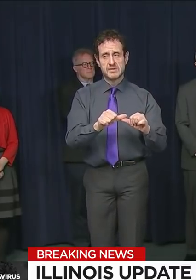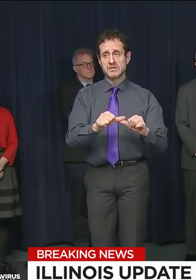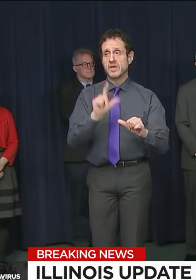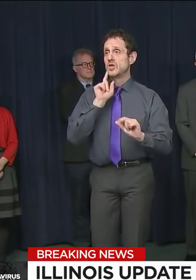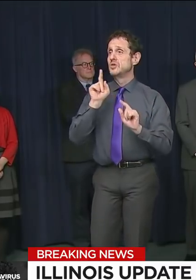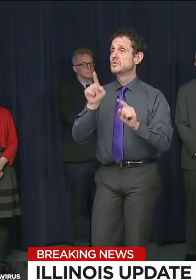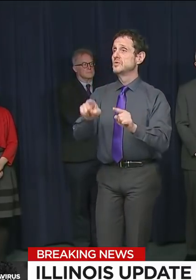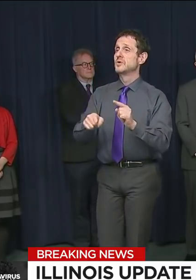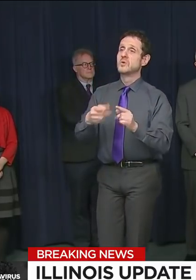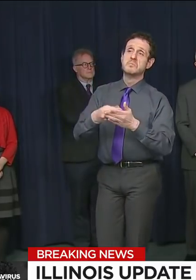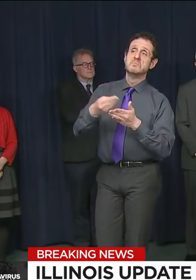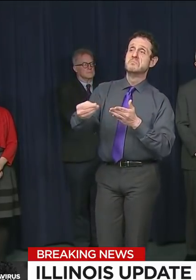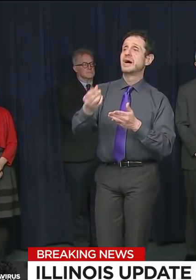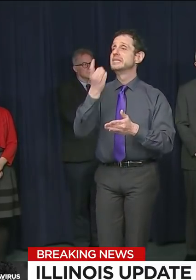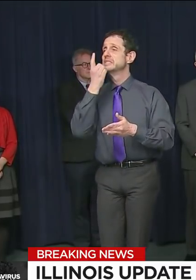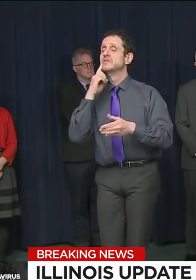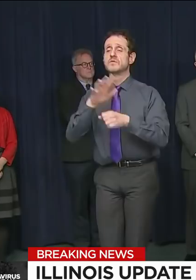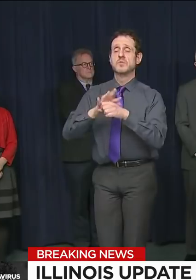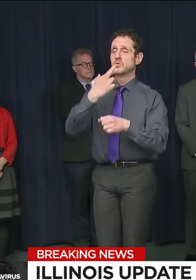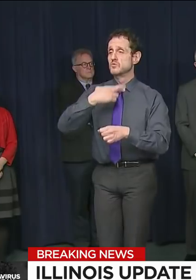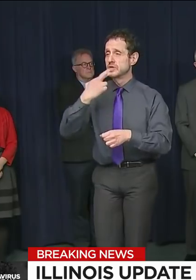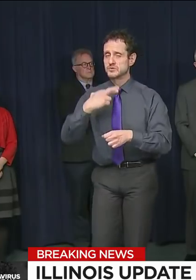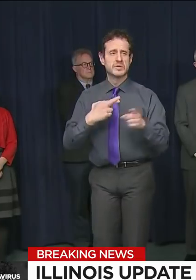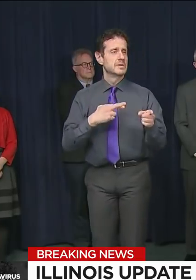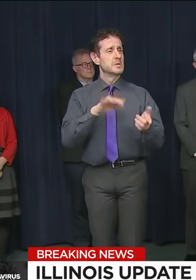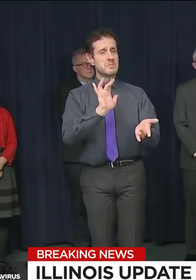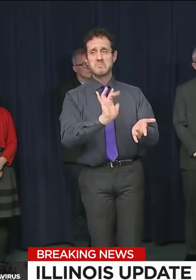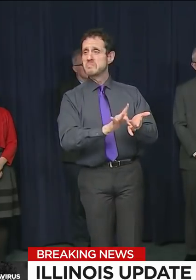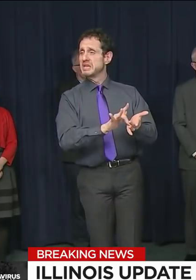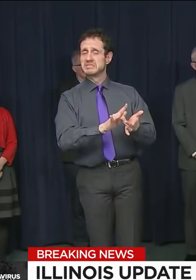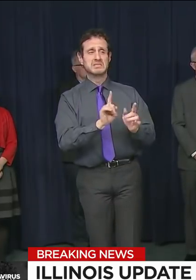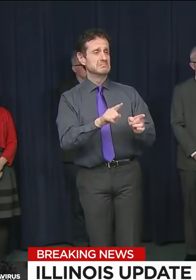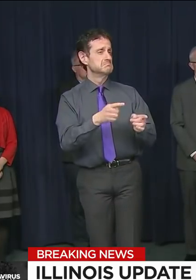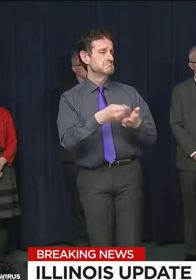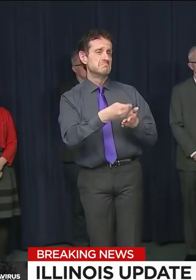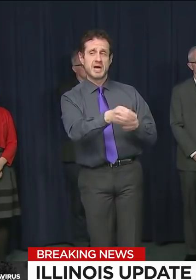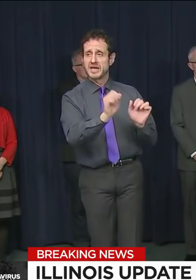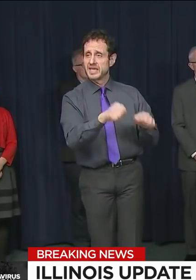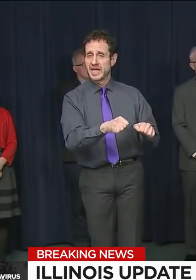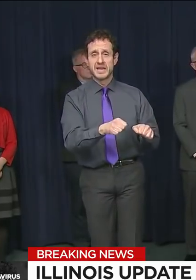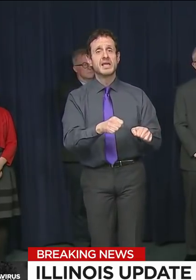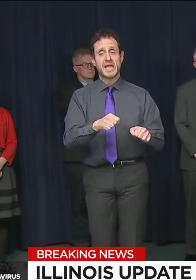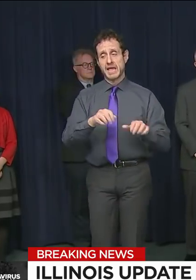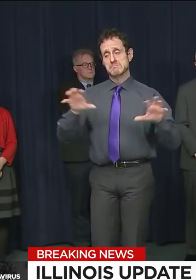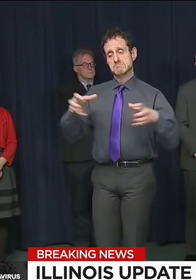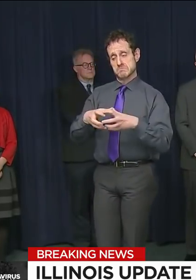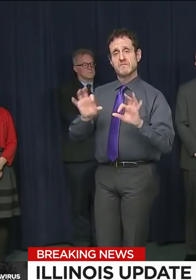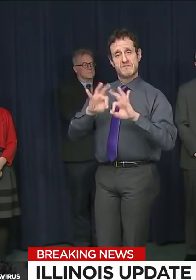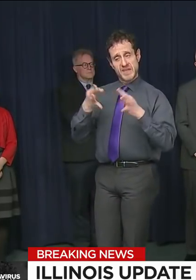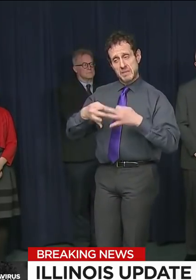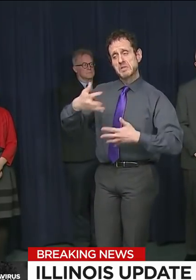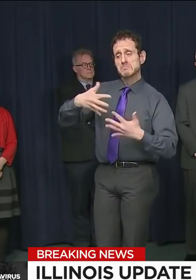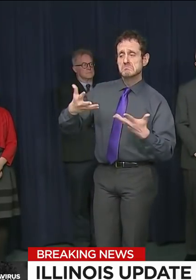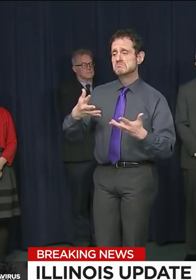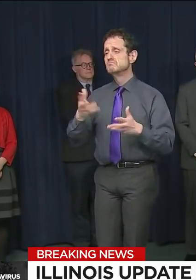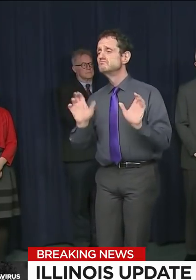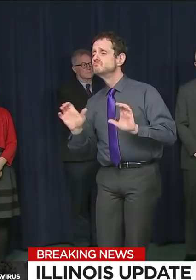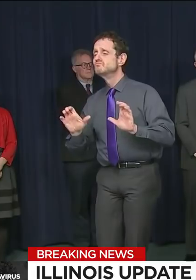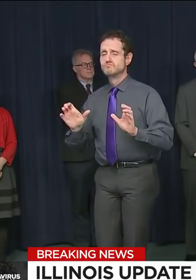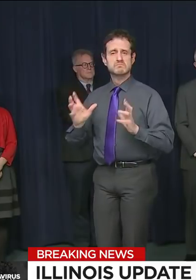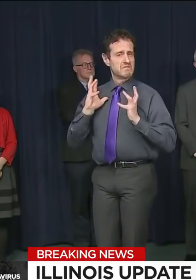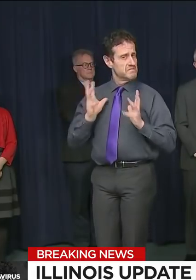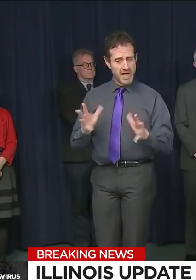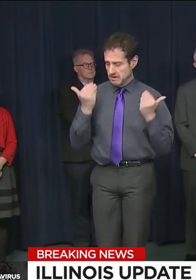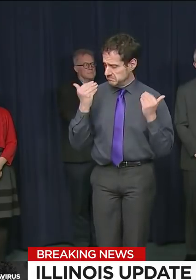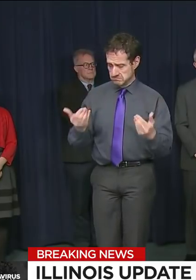dinner from your local restaurant, pick up your prescriptions, and just spend time with your family. We are doing